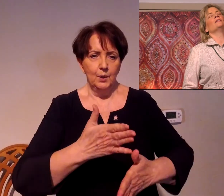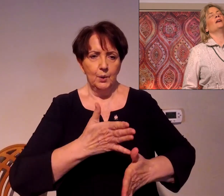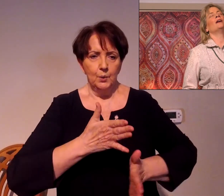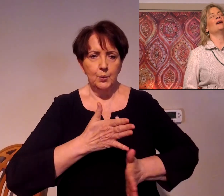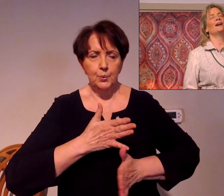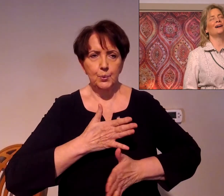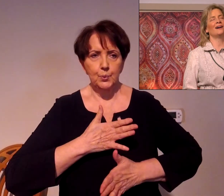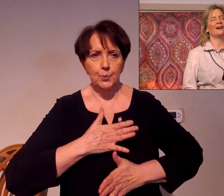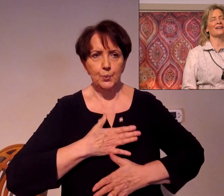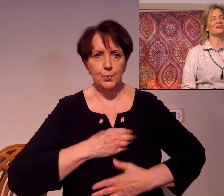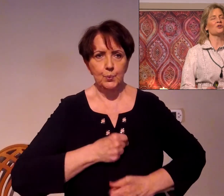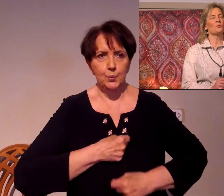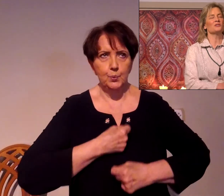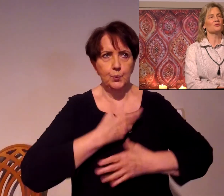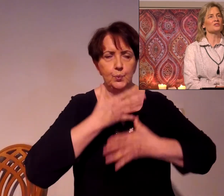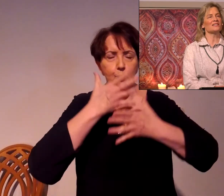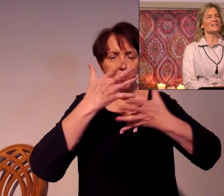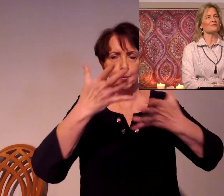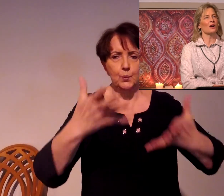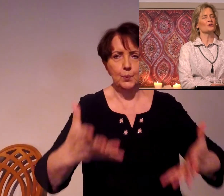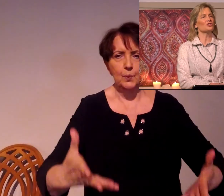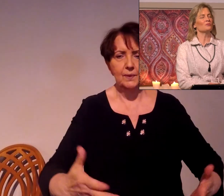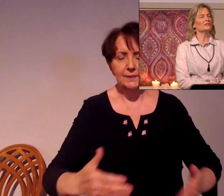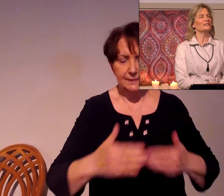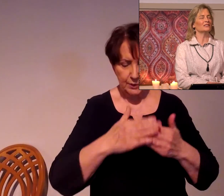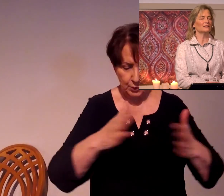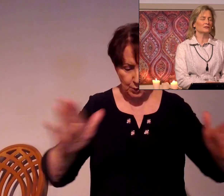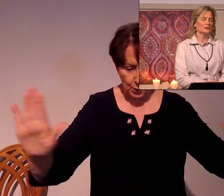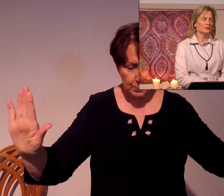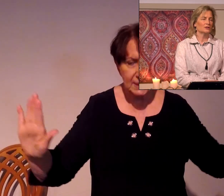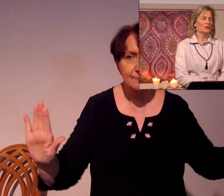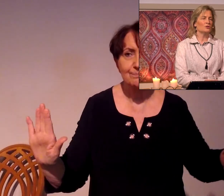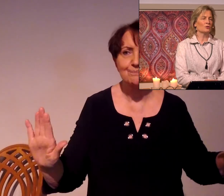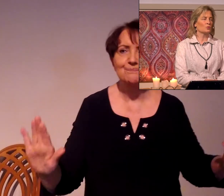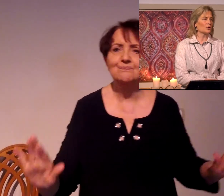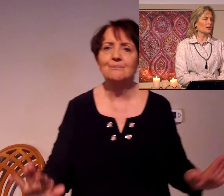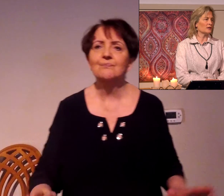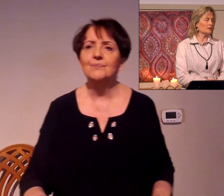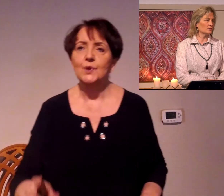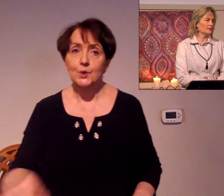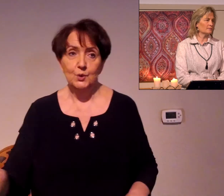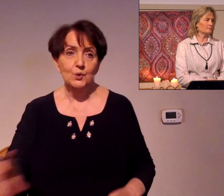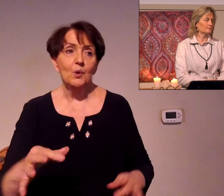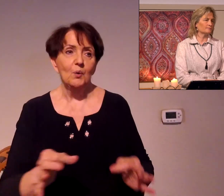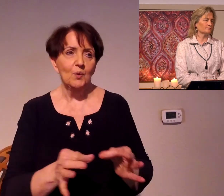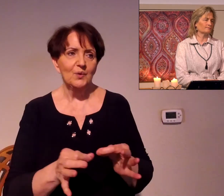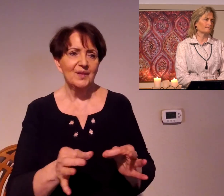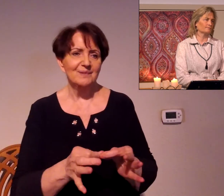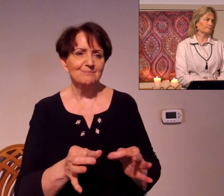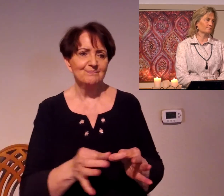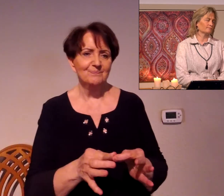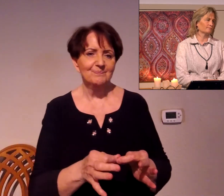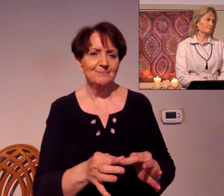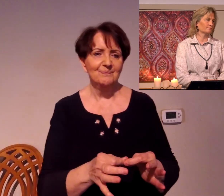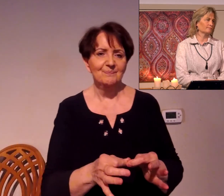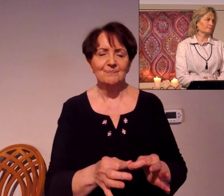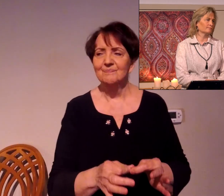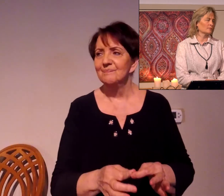out. Now you're open to receive. I want you to believe it. You are worthy.